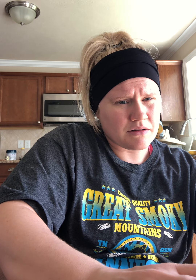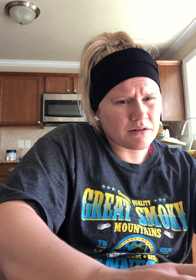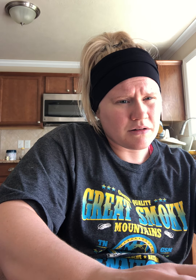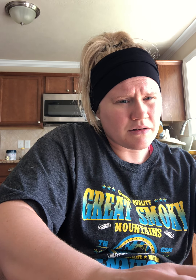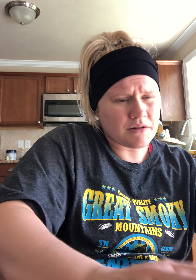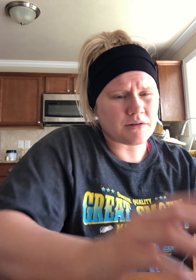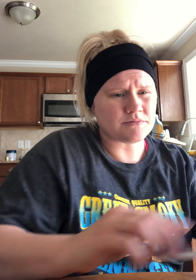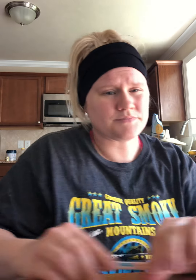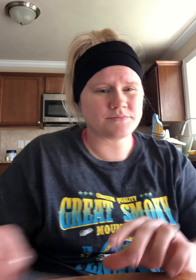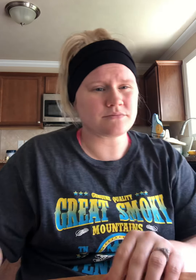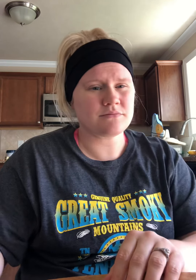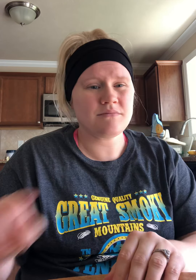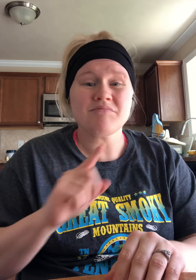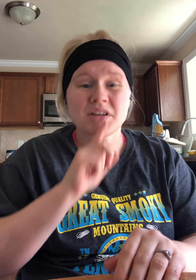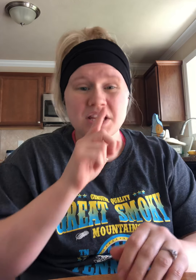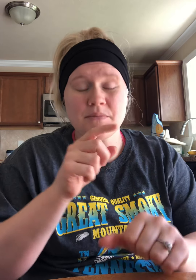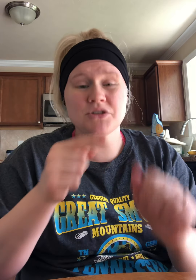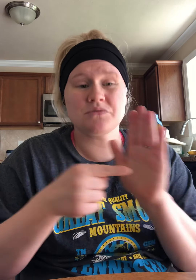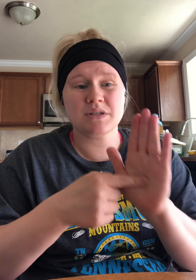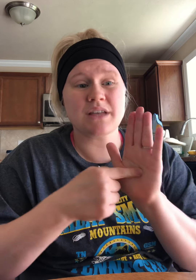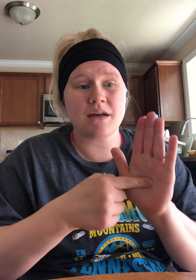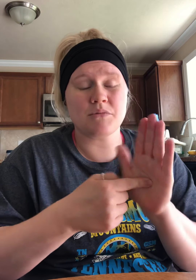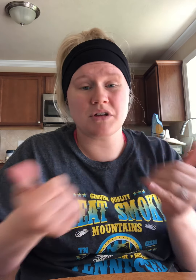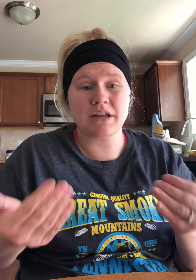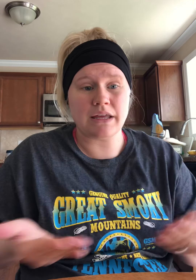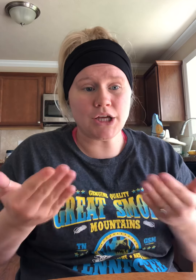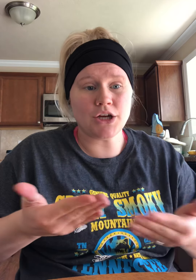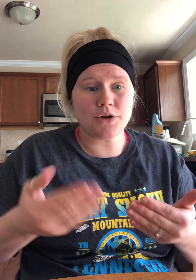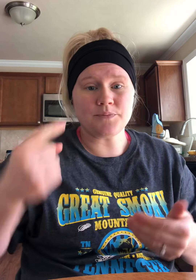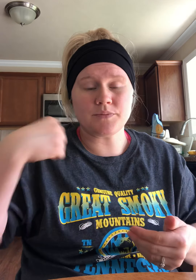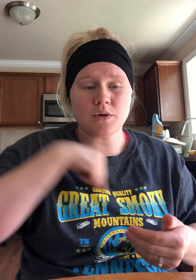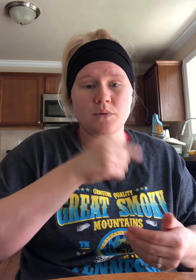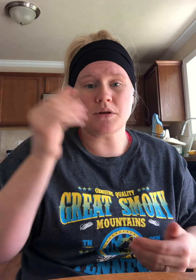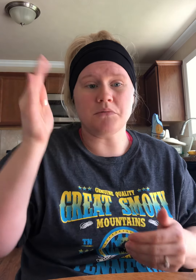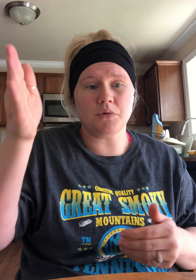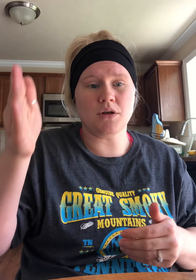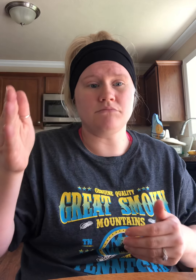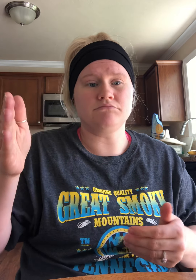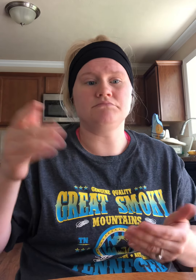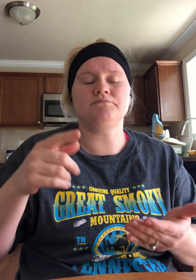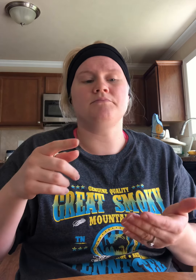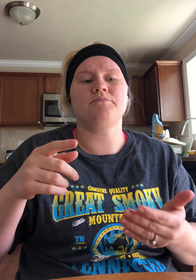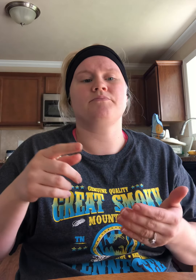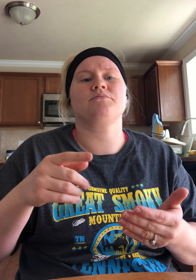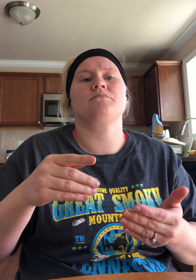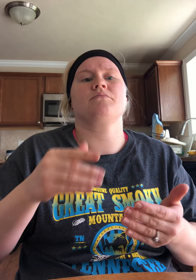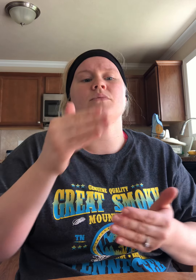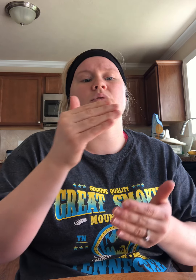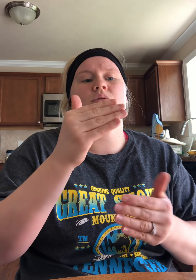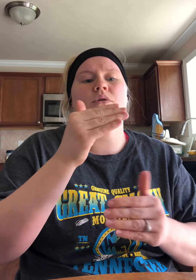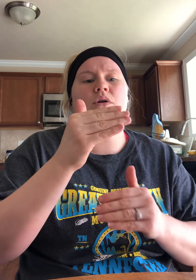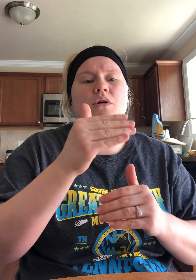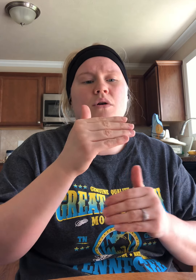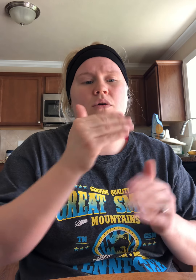Let's use a tangible example here, and we'll walk through what we could consider the steps of the